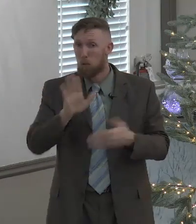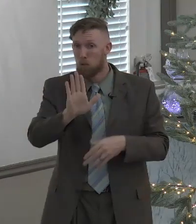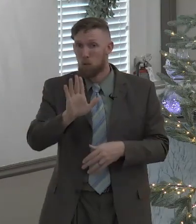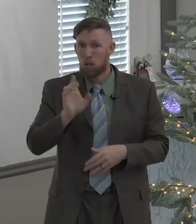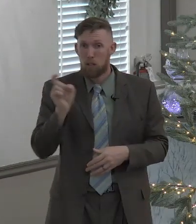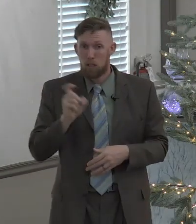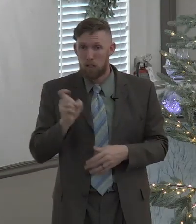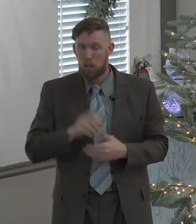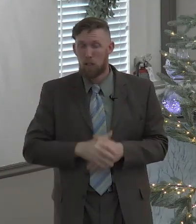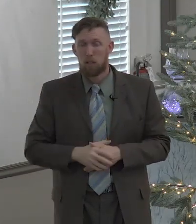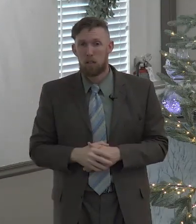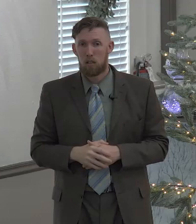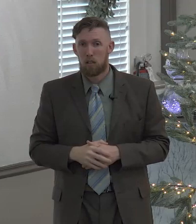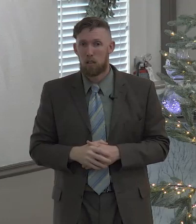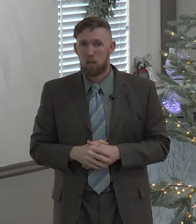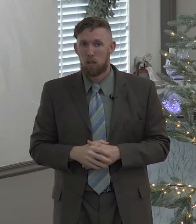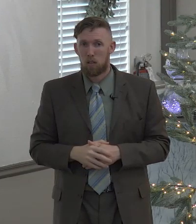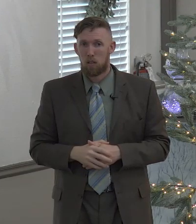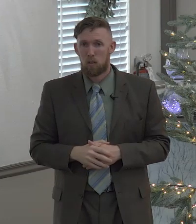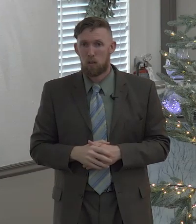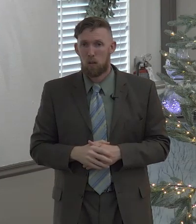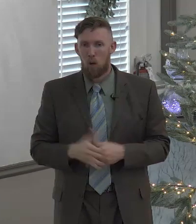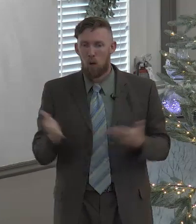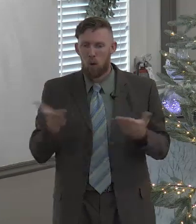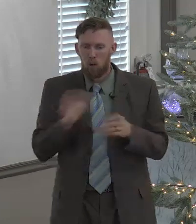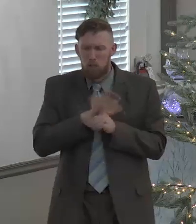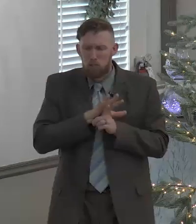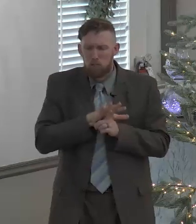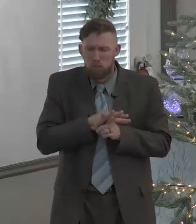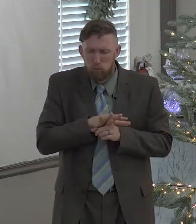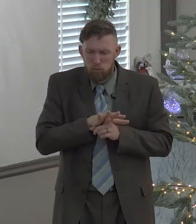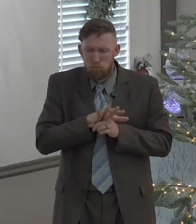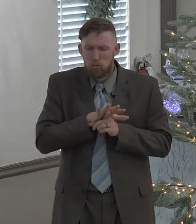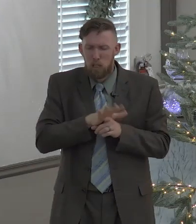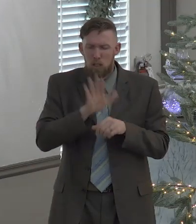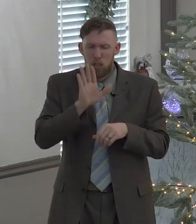What is your need? What is your need this morning?